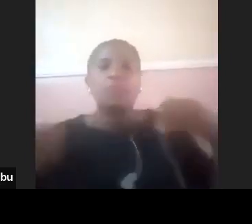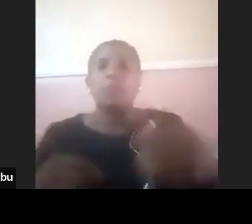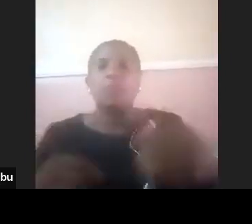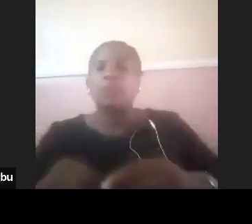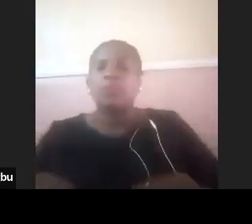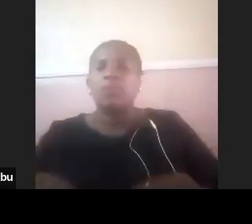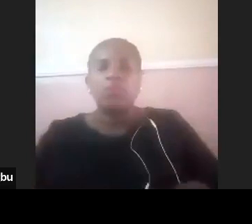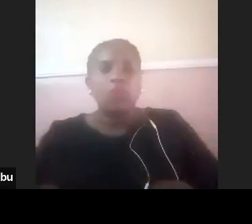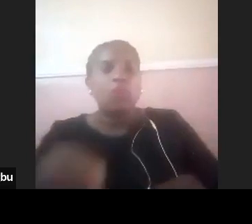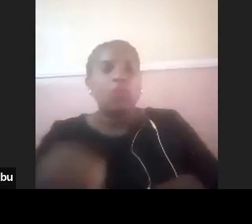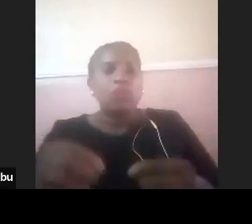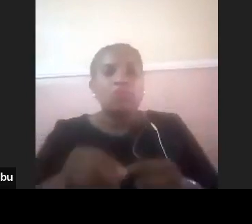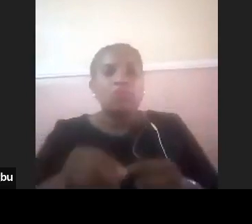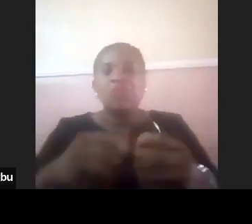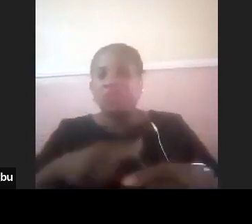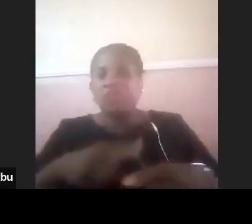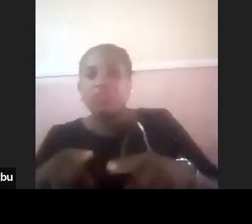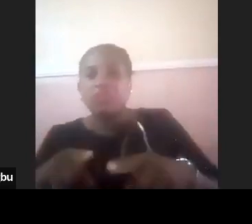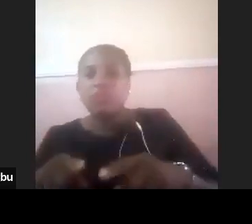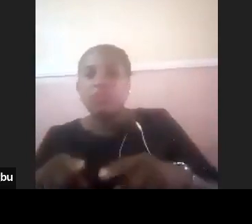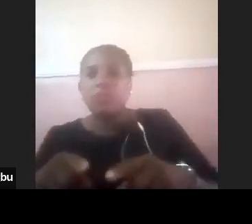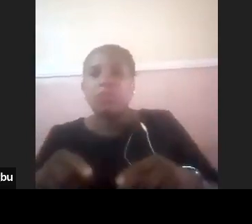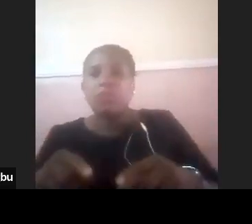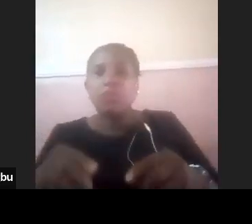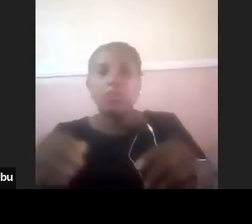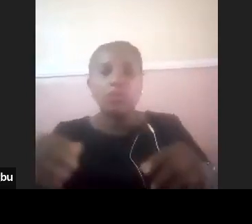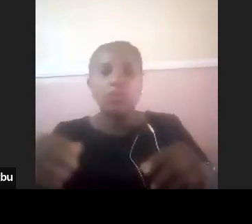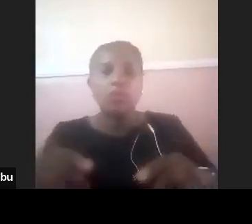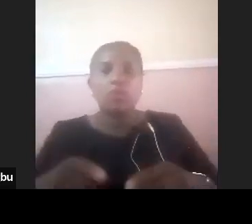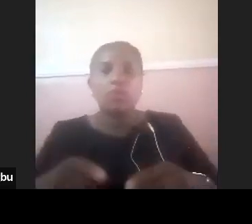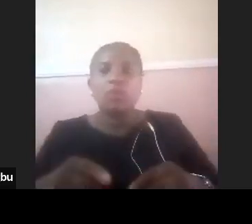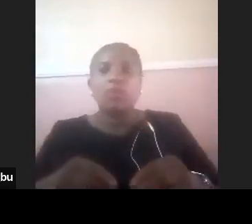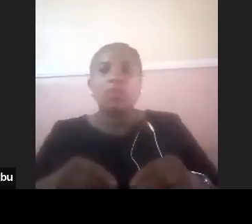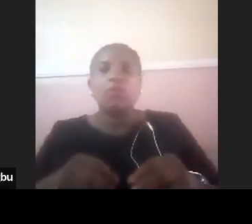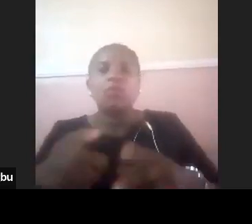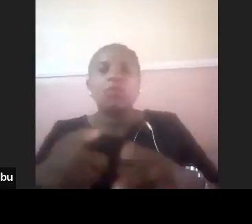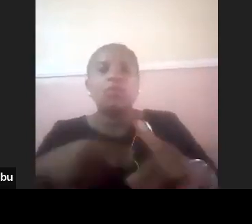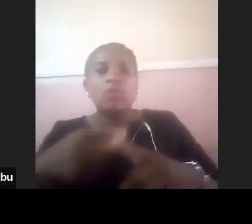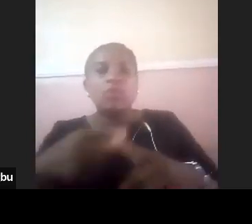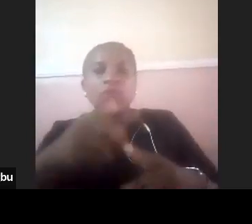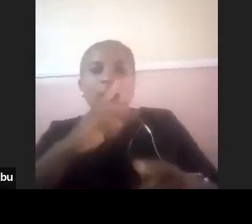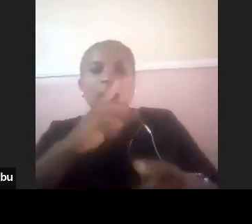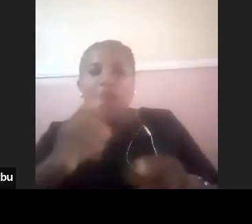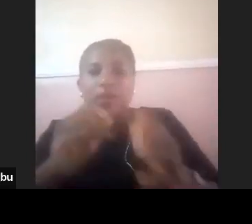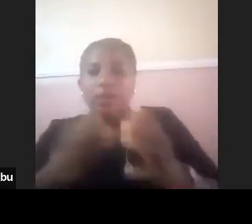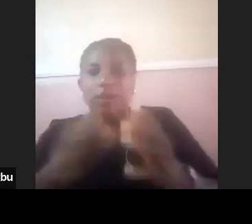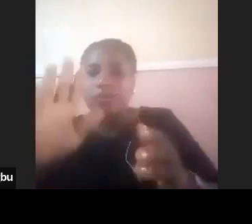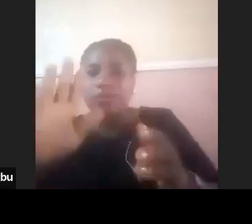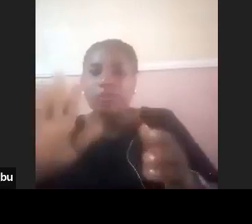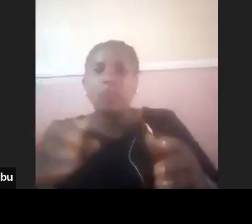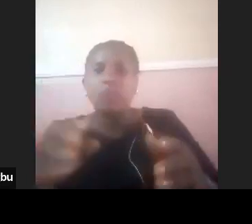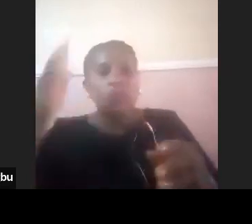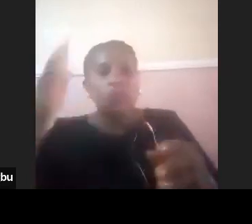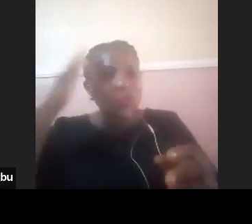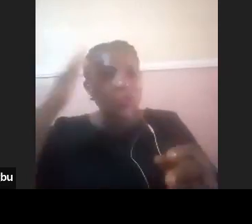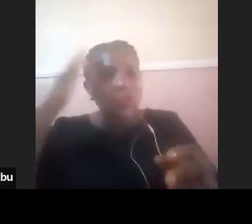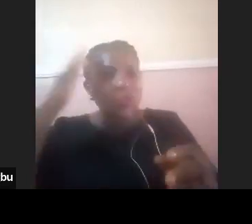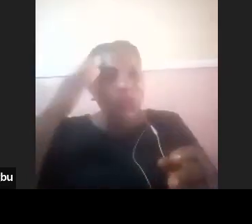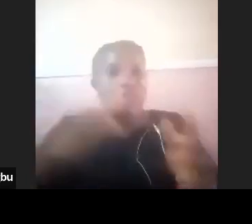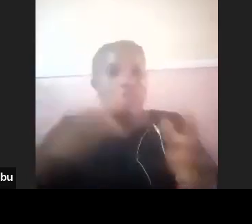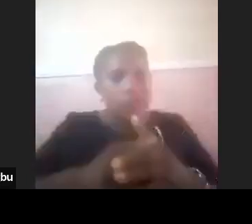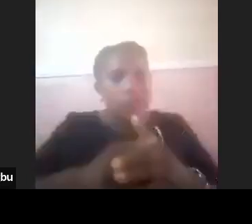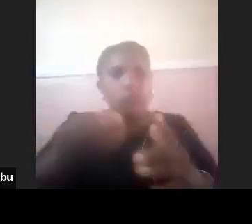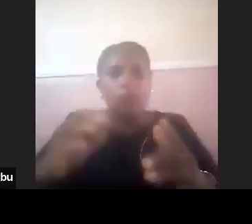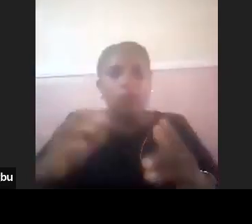when you're looking at these essays, always have that mind of looking for the origin of a problem and